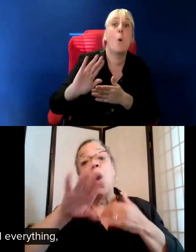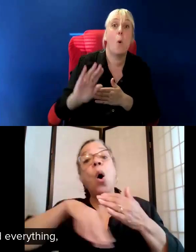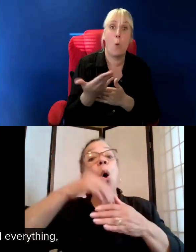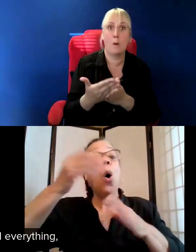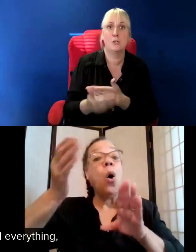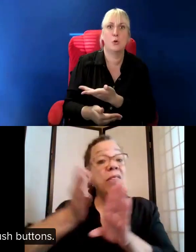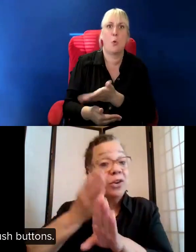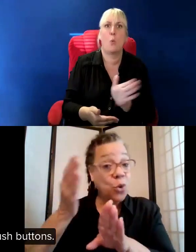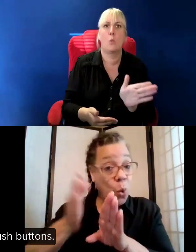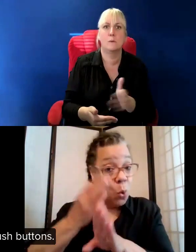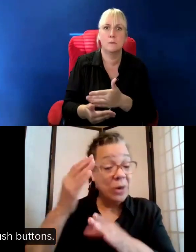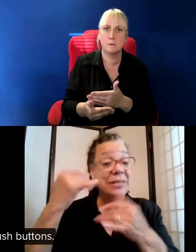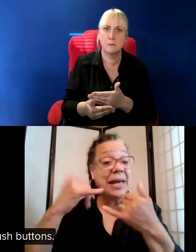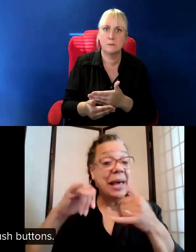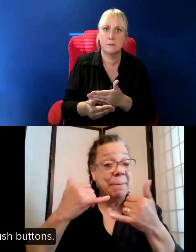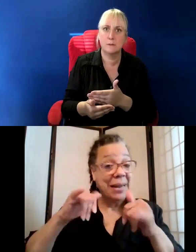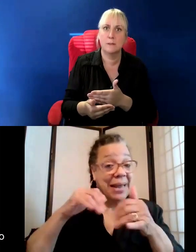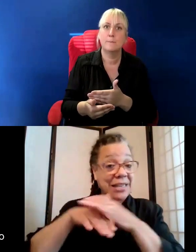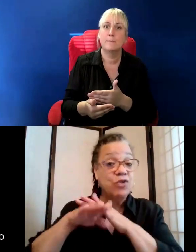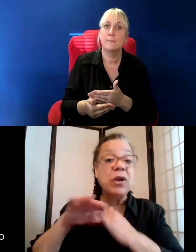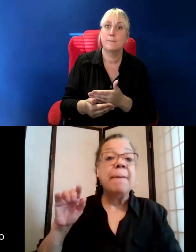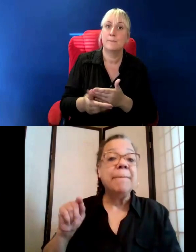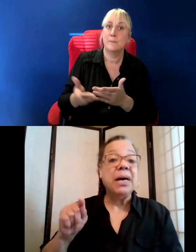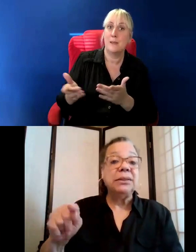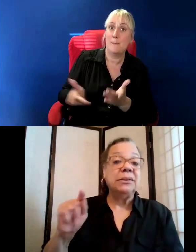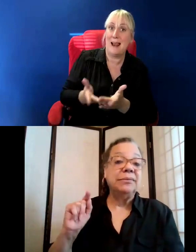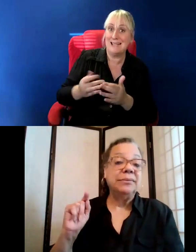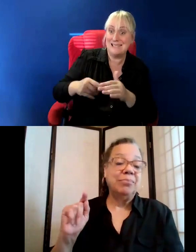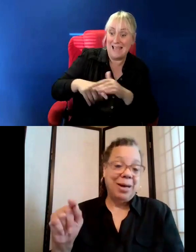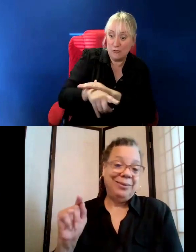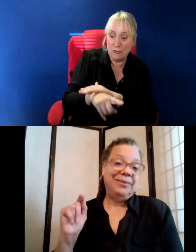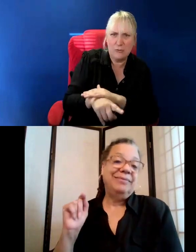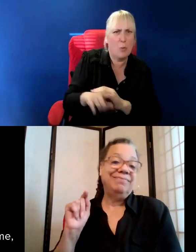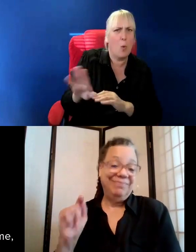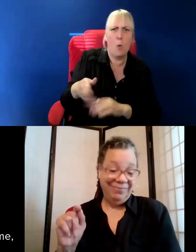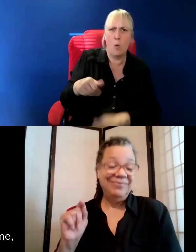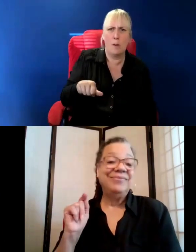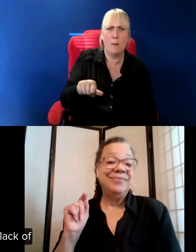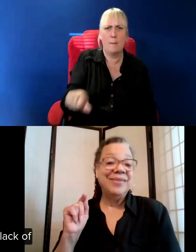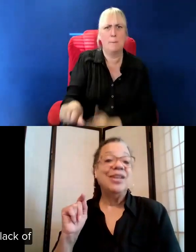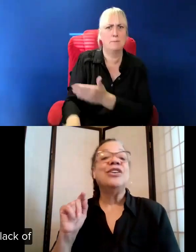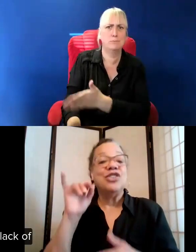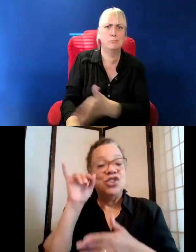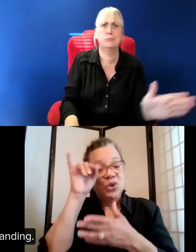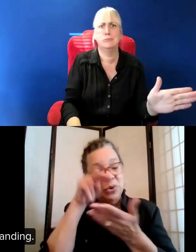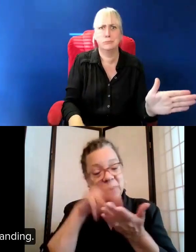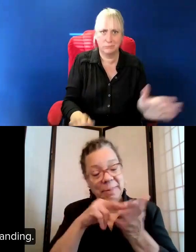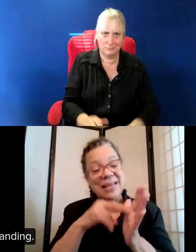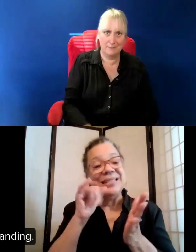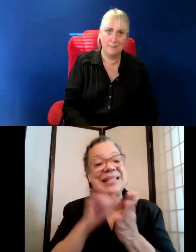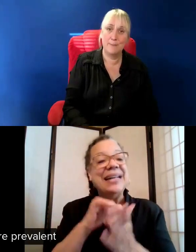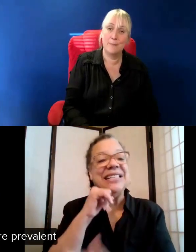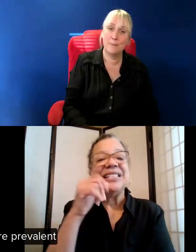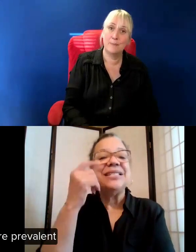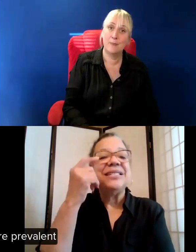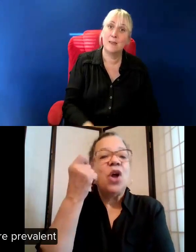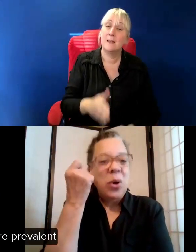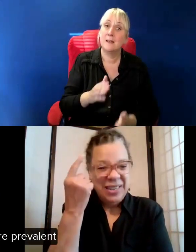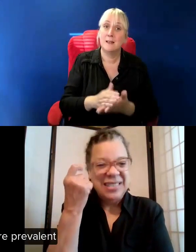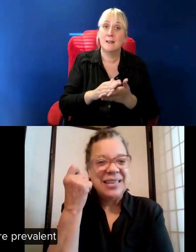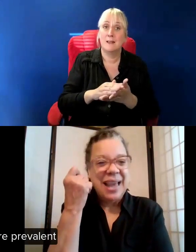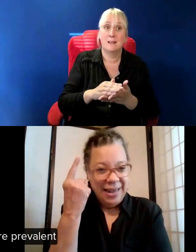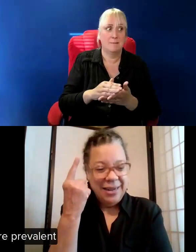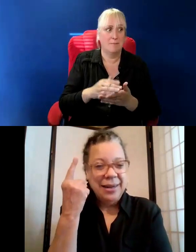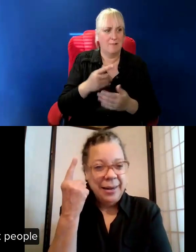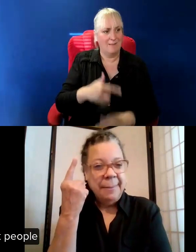players' entrance and everything, are all on push buttons. So, you know, it's that, to me, it's the lack of understanding, I think, is